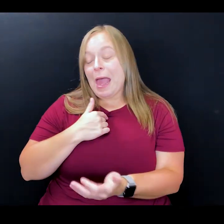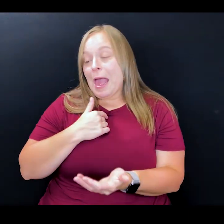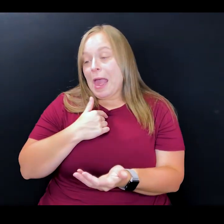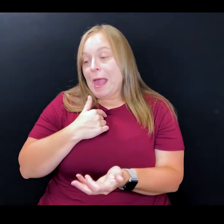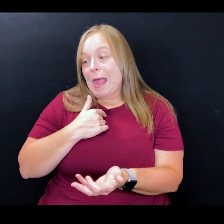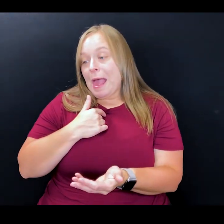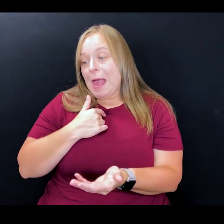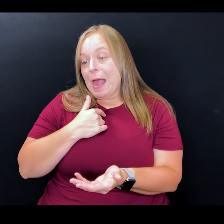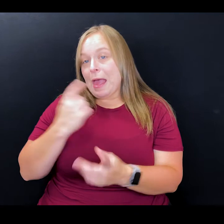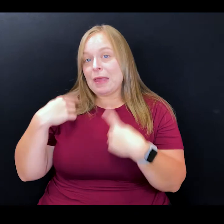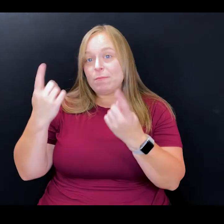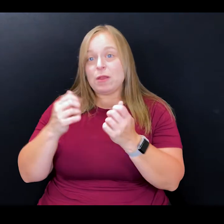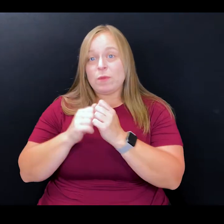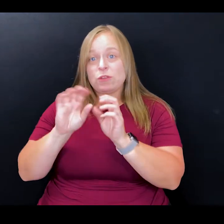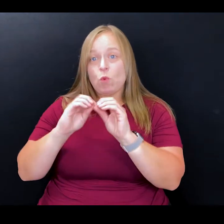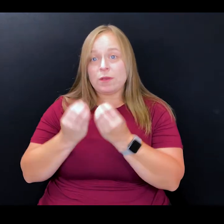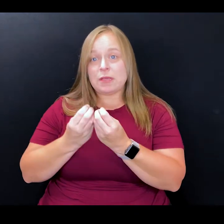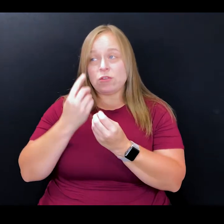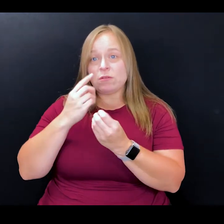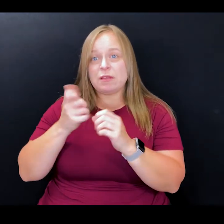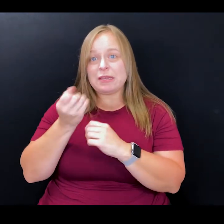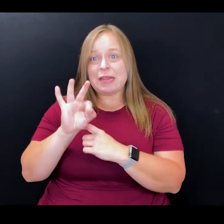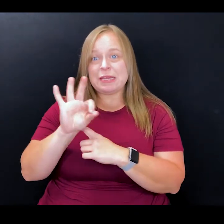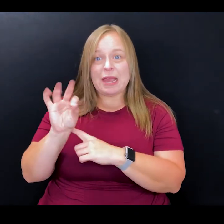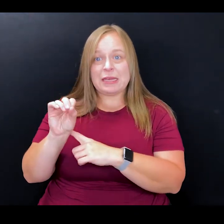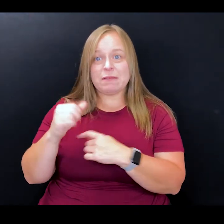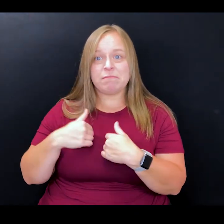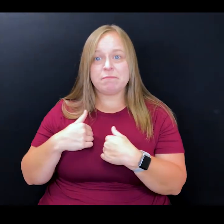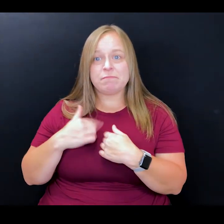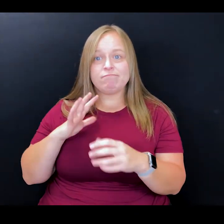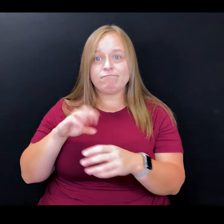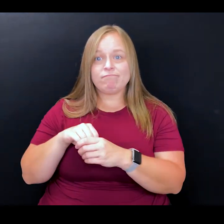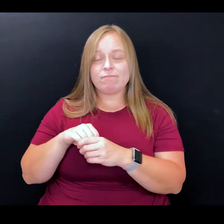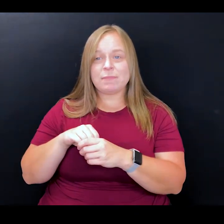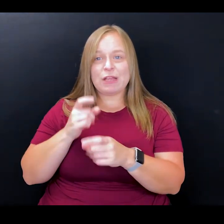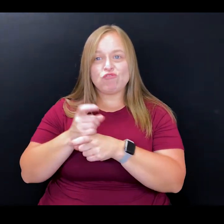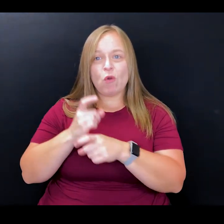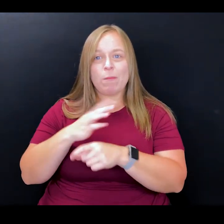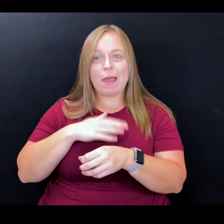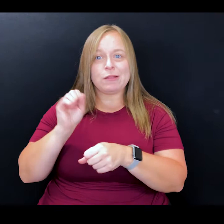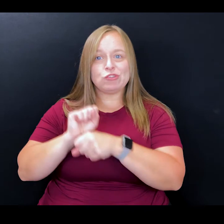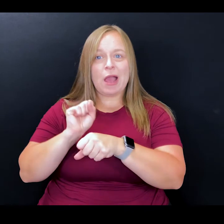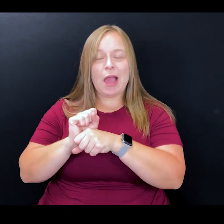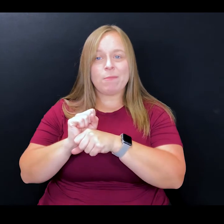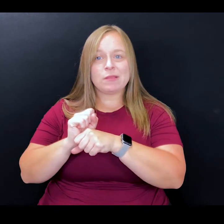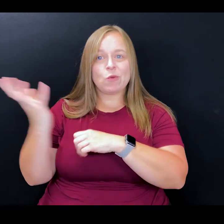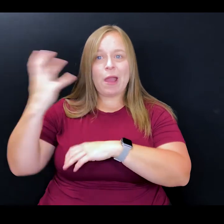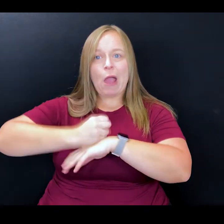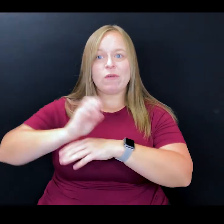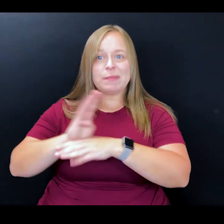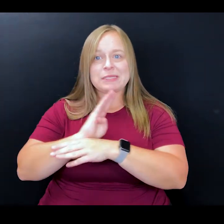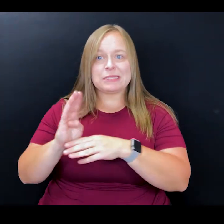I've been with this organization since 1990, and I always joke that my job is to put us